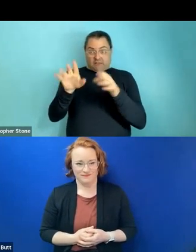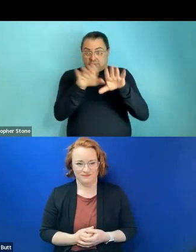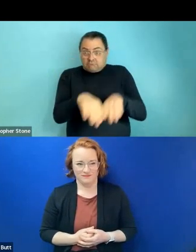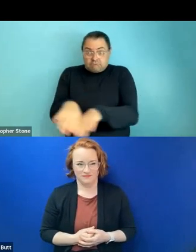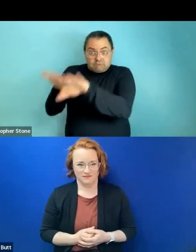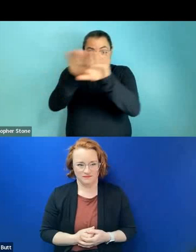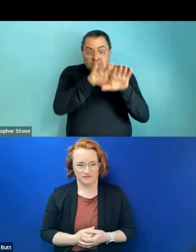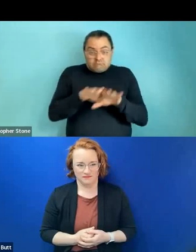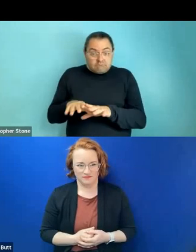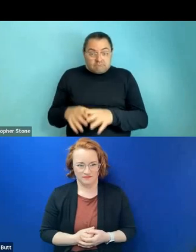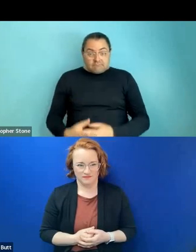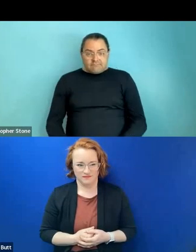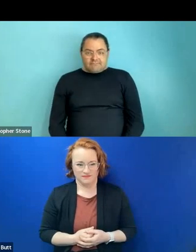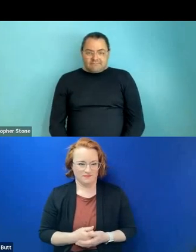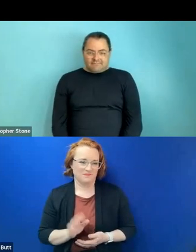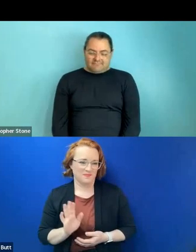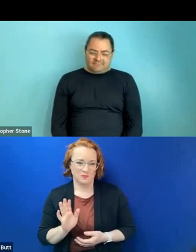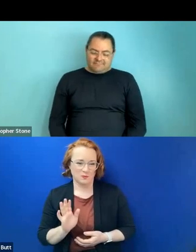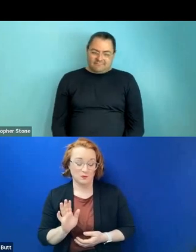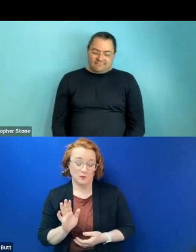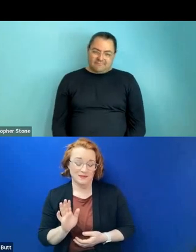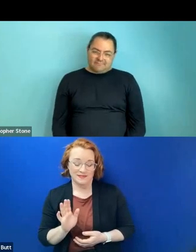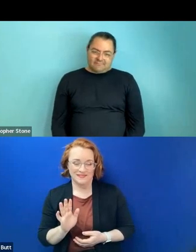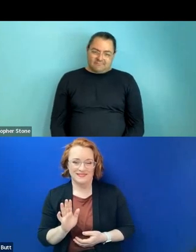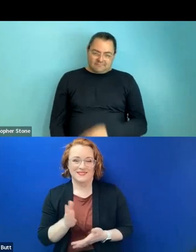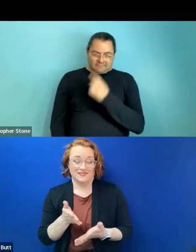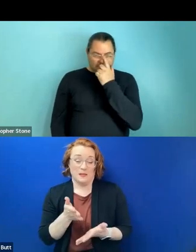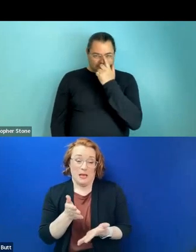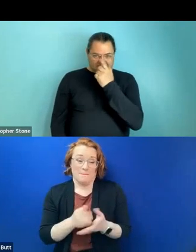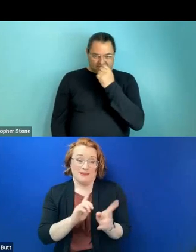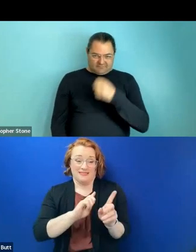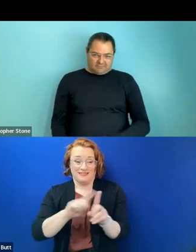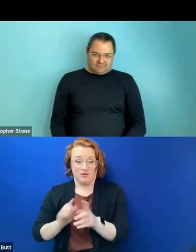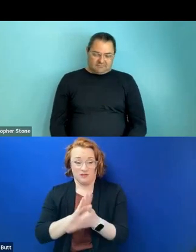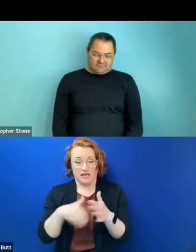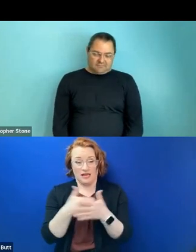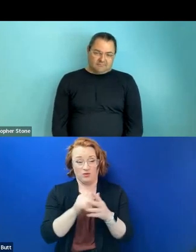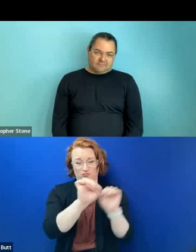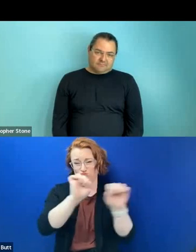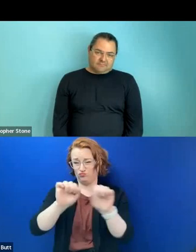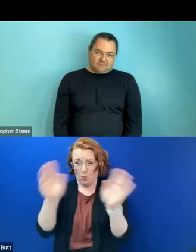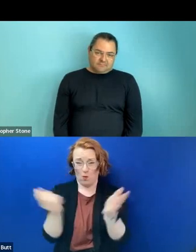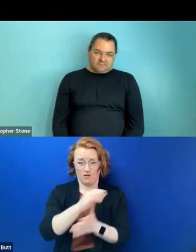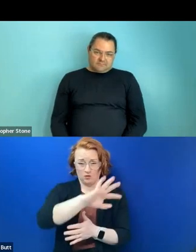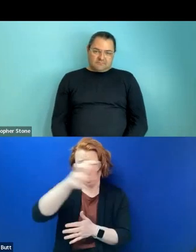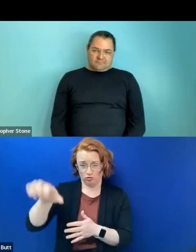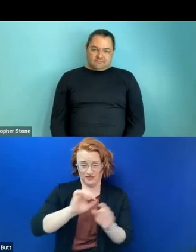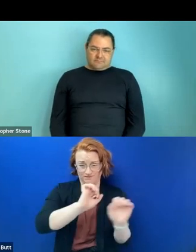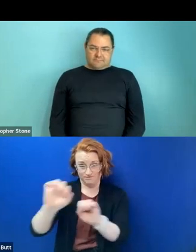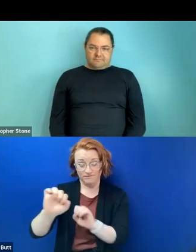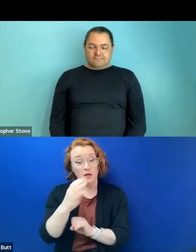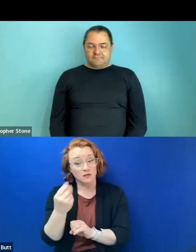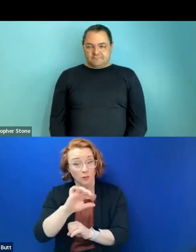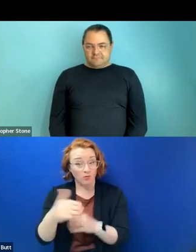universal? No. No. In fact, so there is different sign languages in every country. There are some countries that have more than